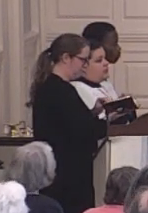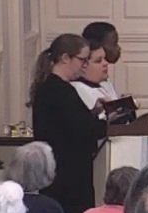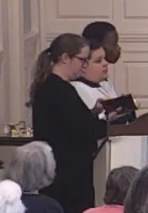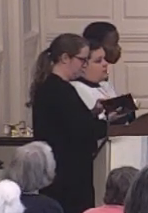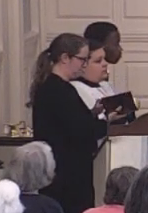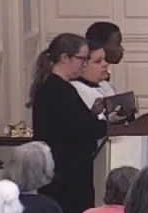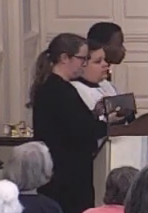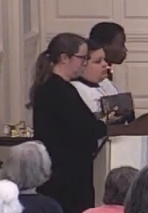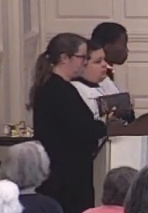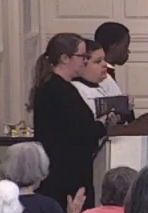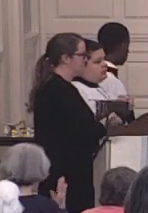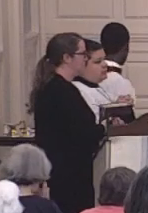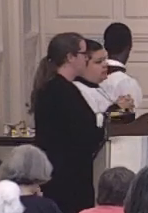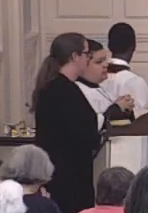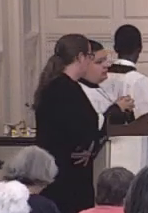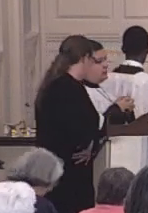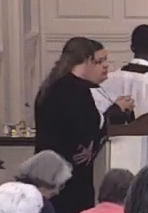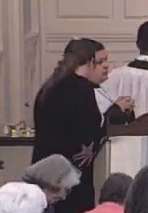Amen.